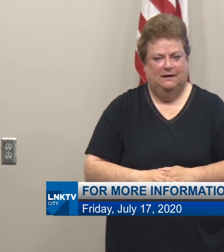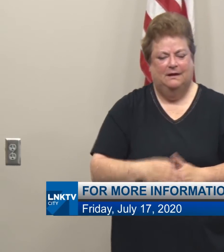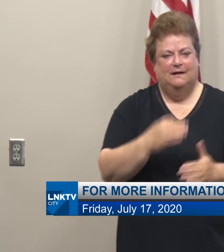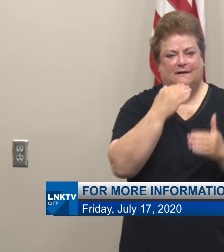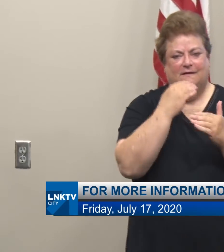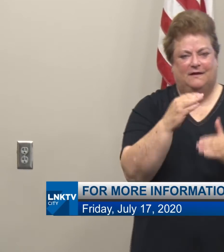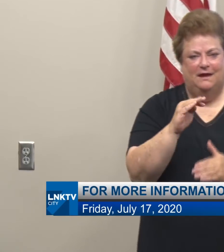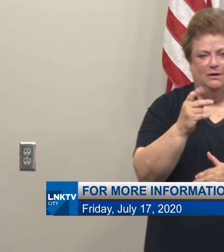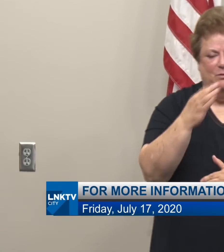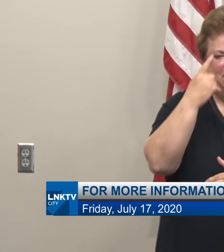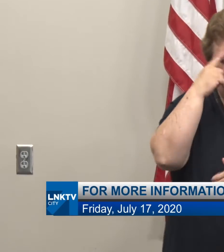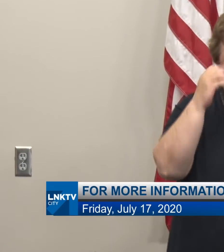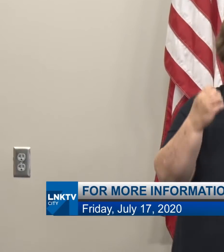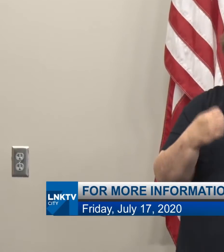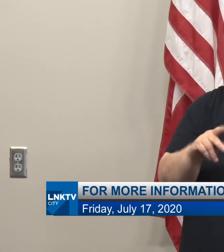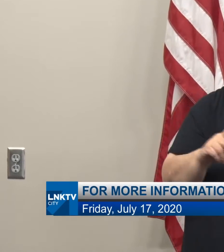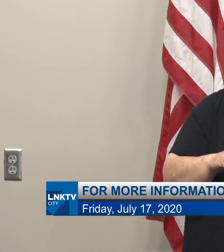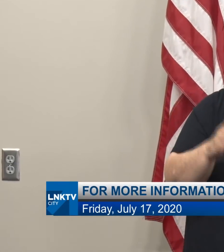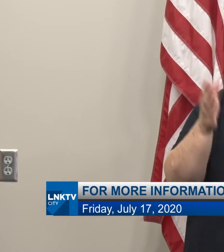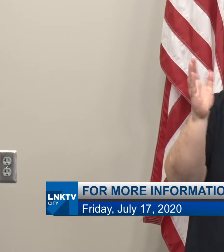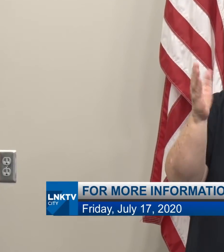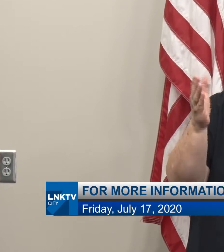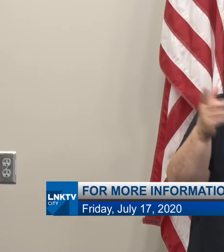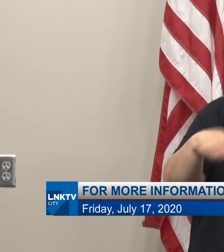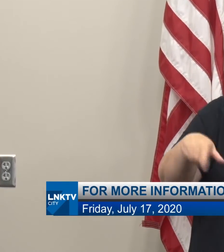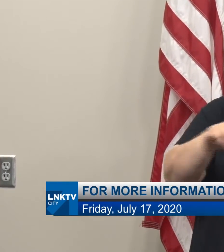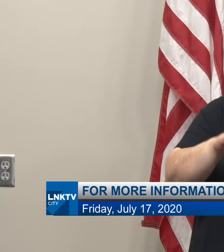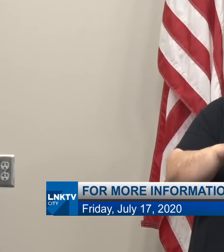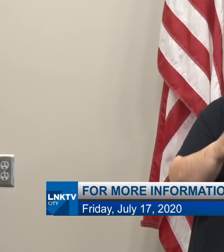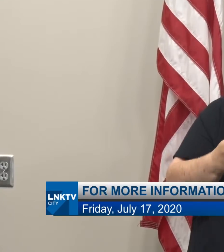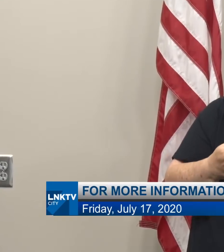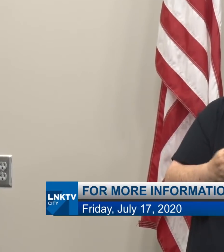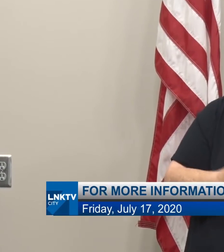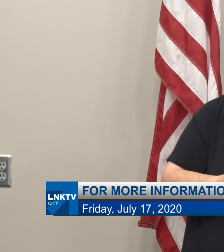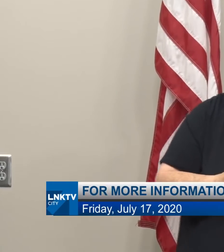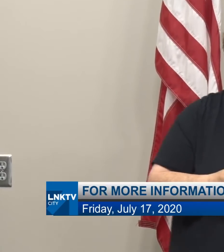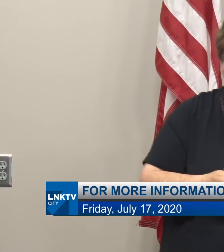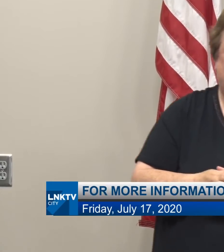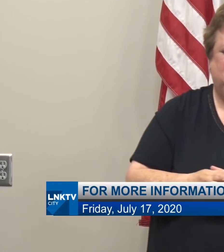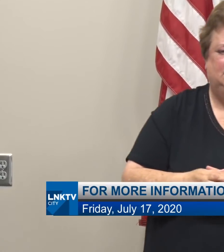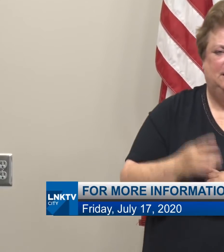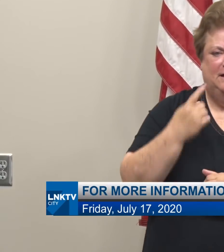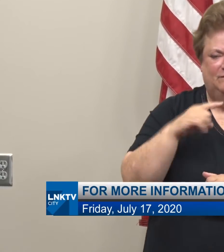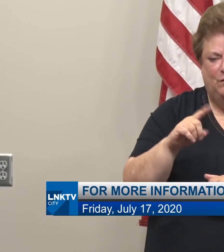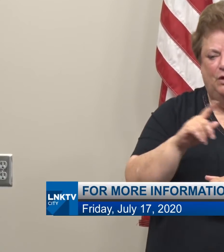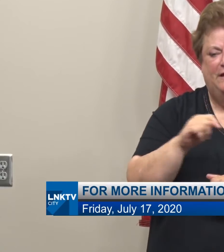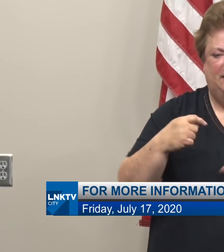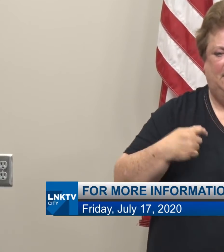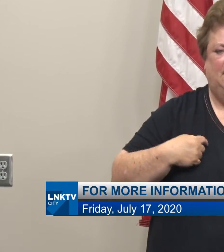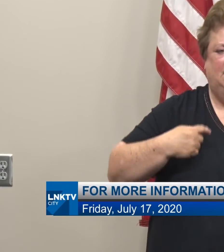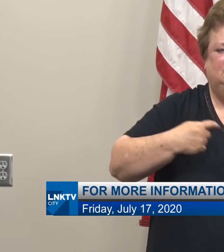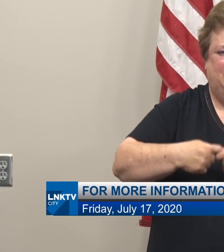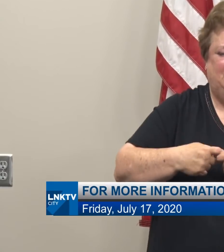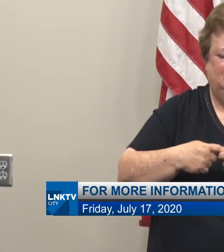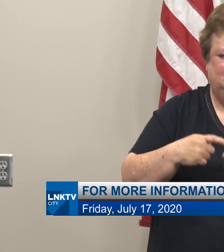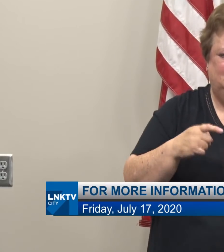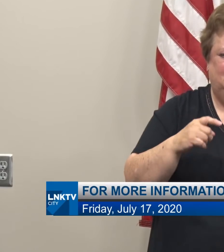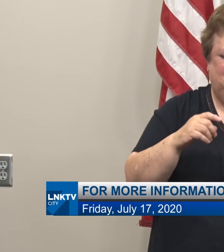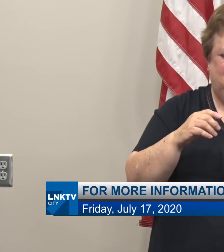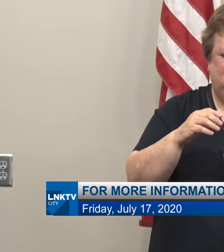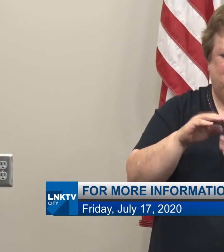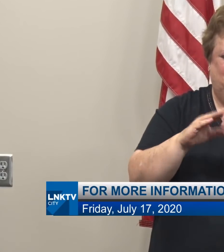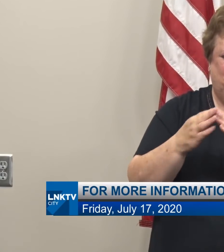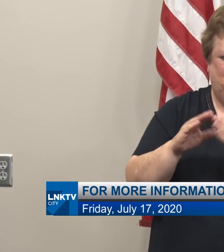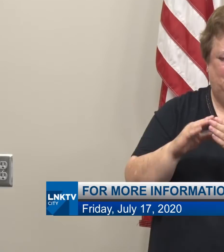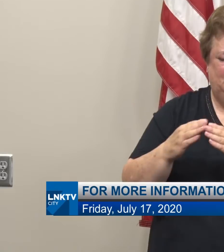Thank you, Mayor, for the opportunity to talk to the community at large and particularly to the Latino community. I'd just like